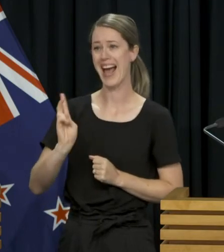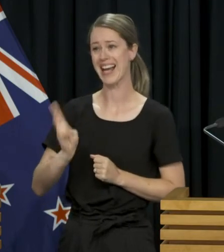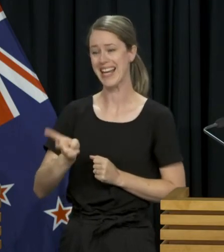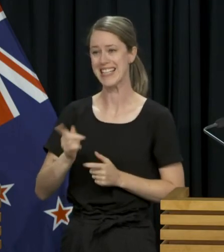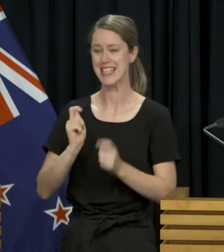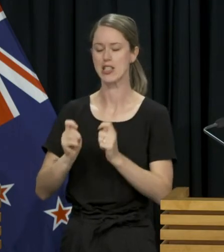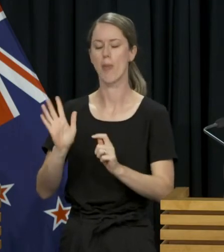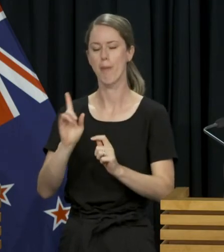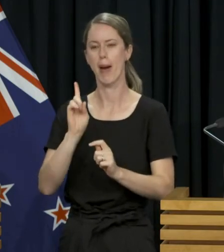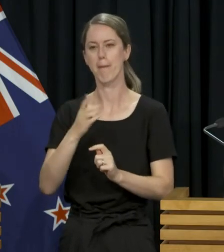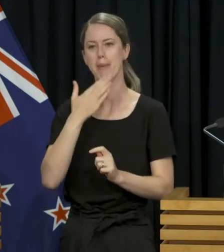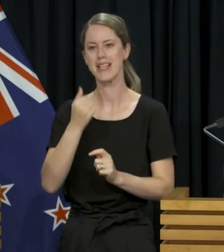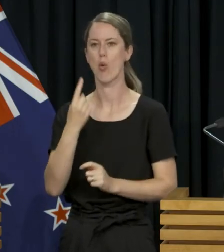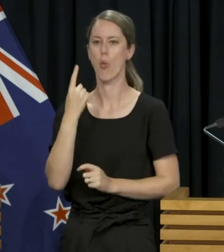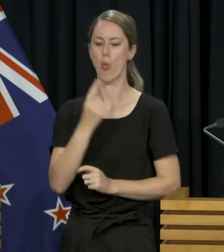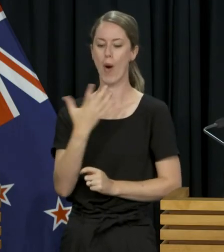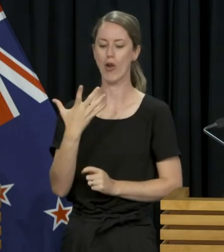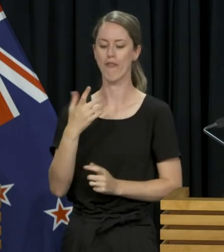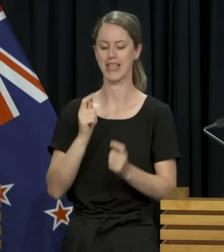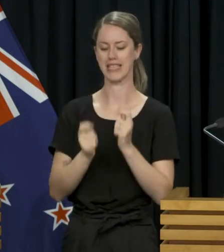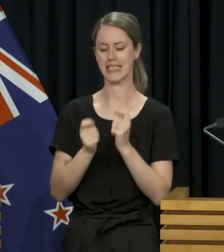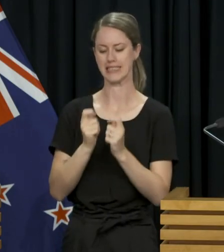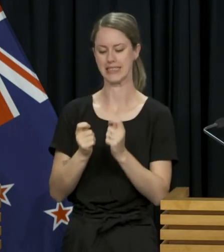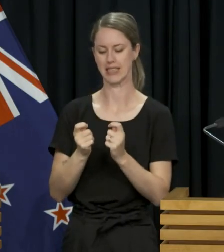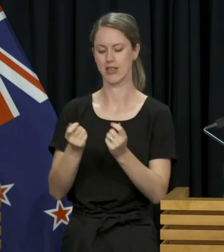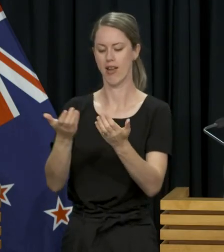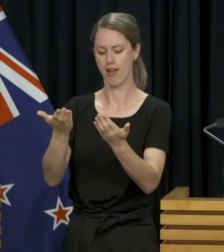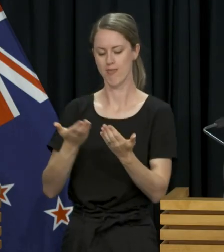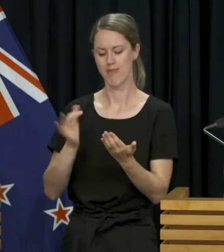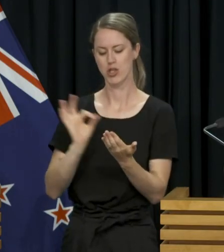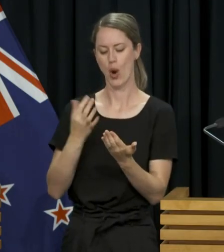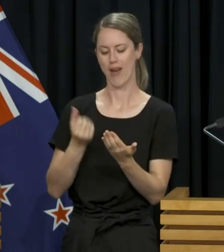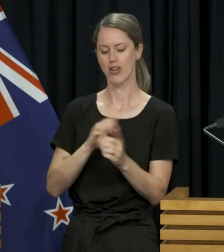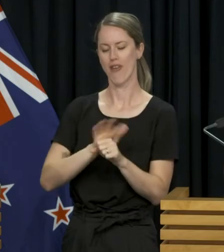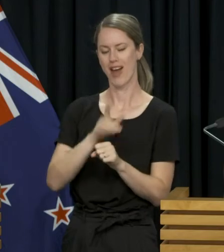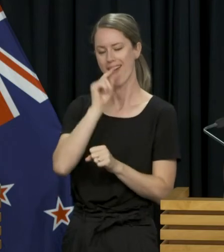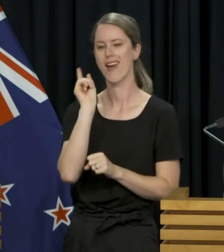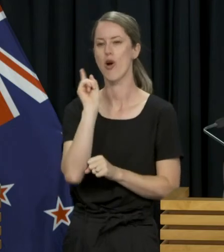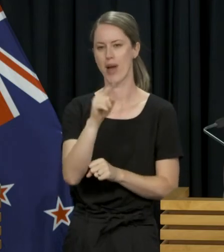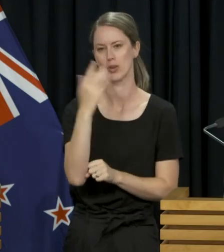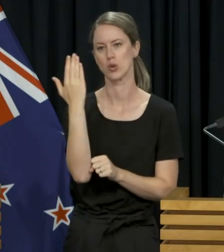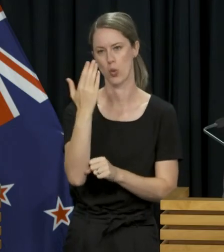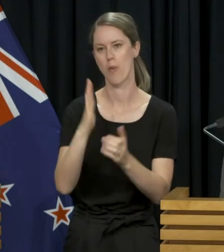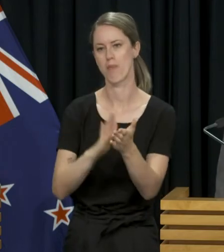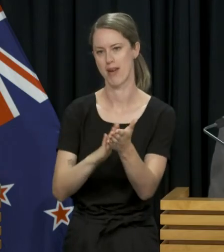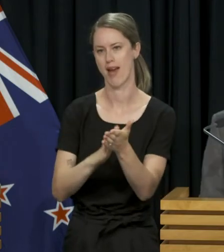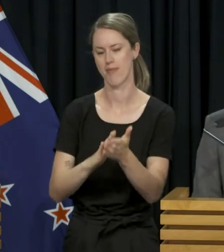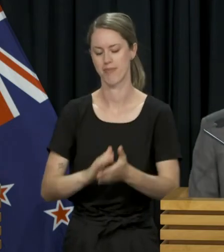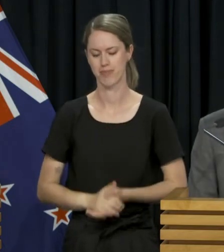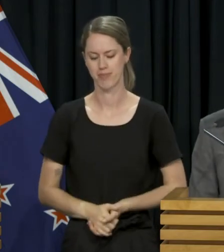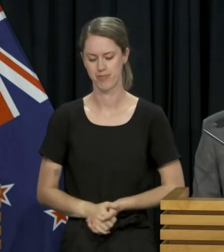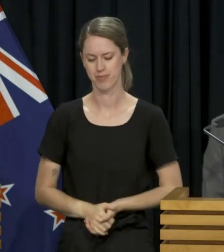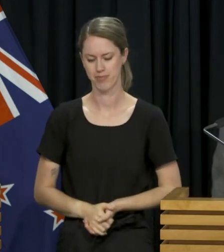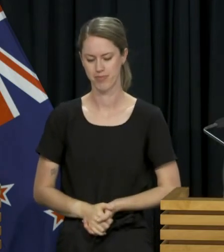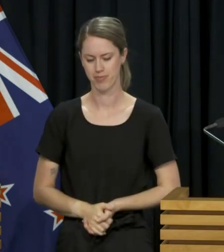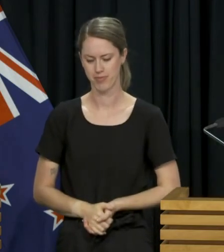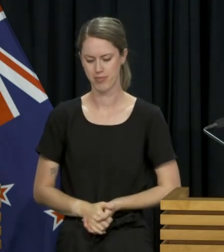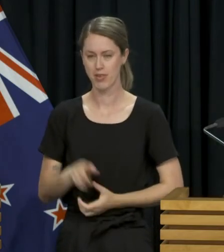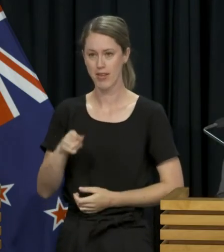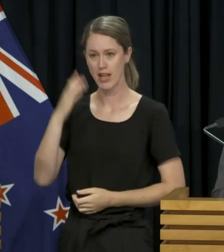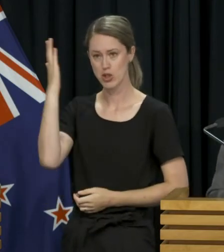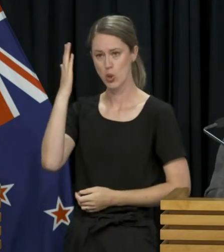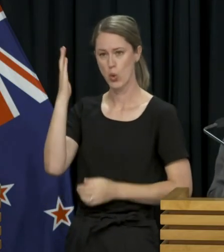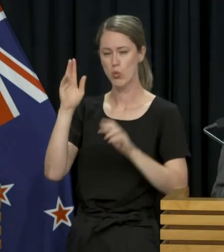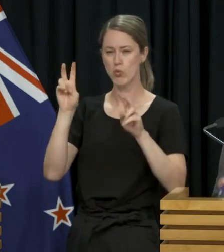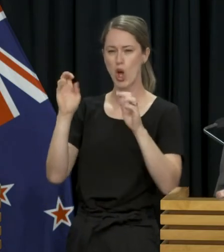testing will be available at the high school over the weekend for anyone who does need a test. All close contacts from the school,